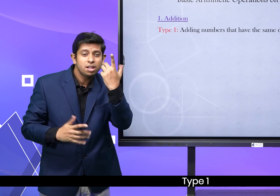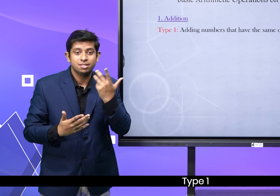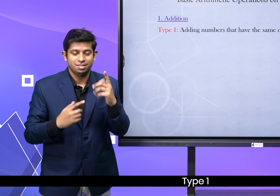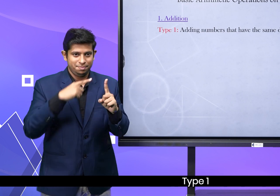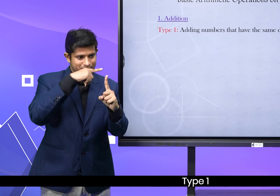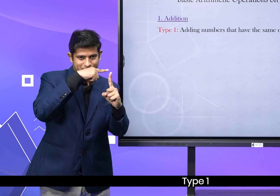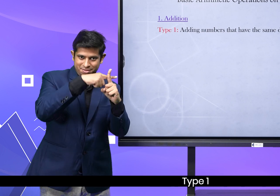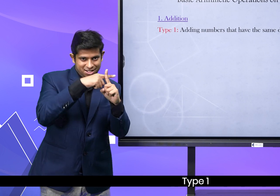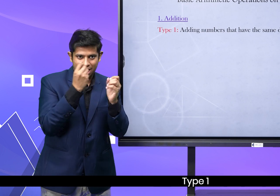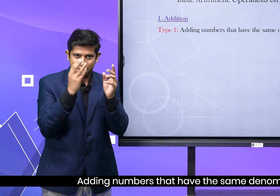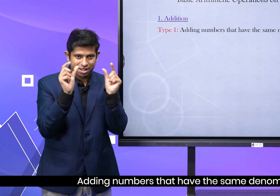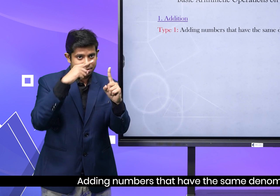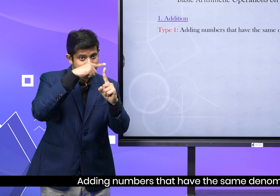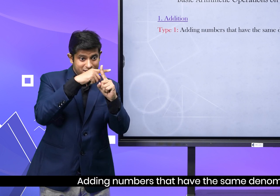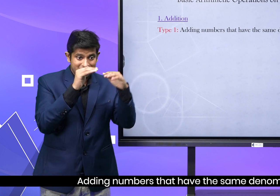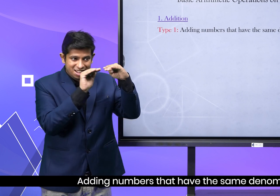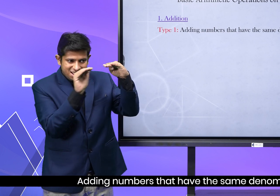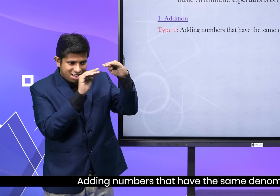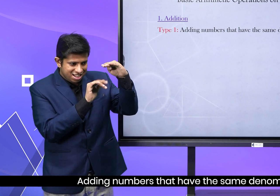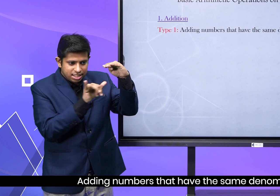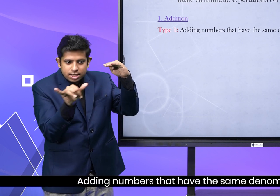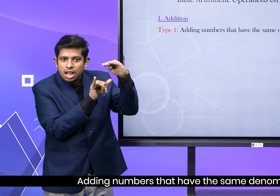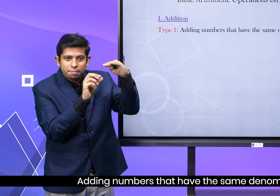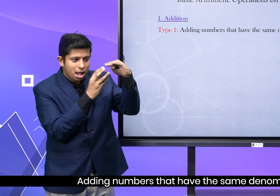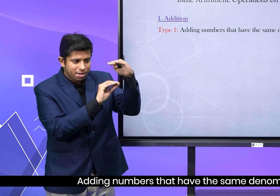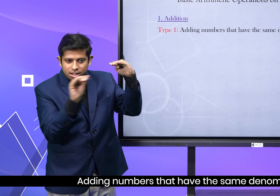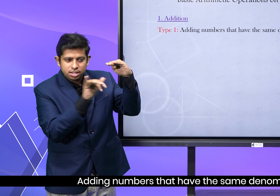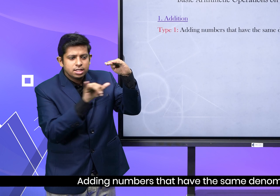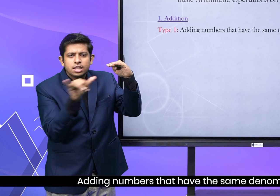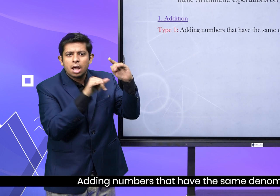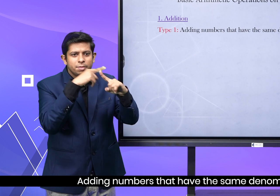Type 1. Adding numbers that have the same denominators.